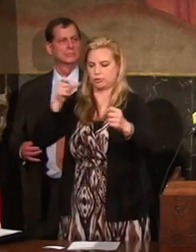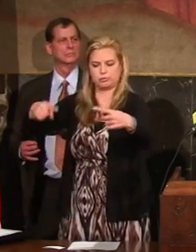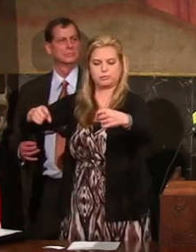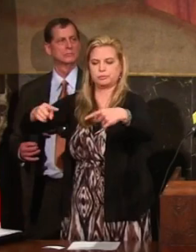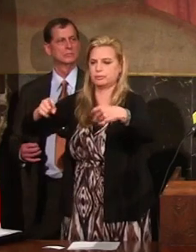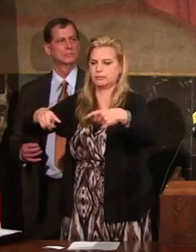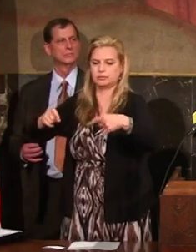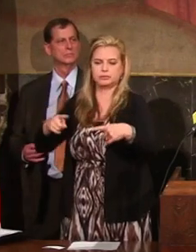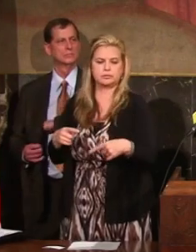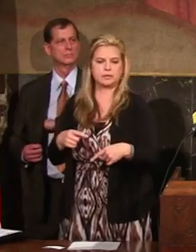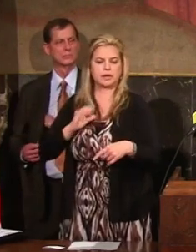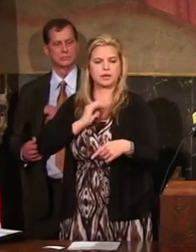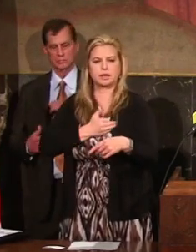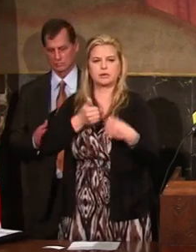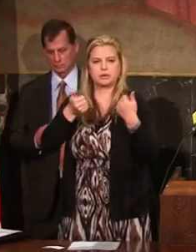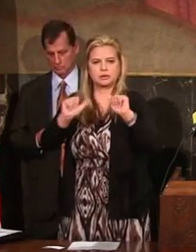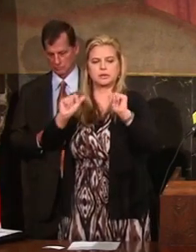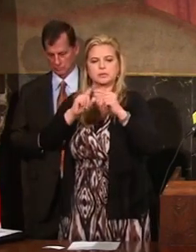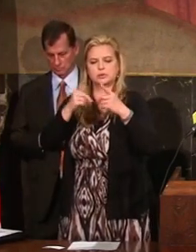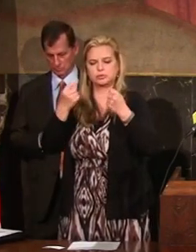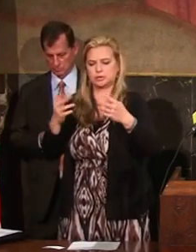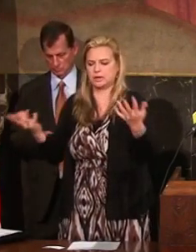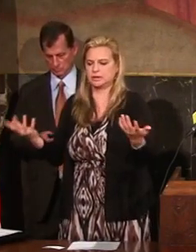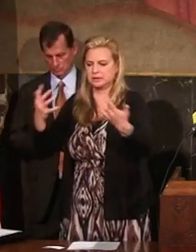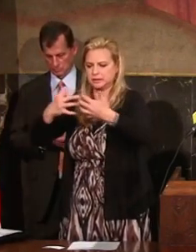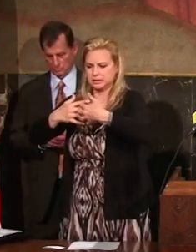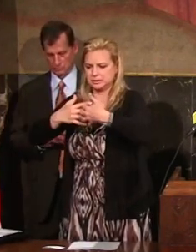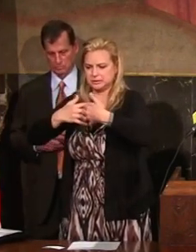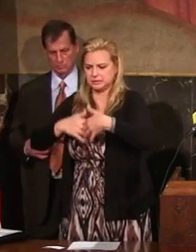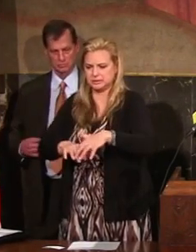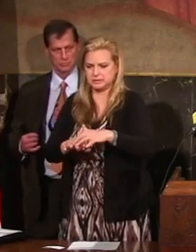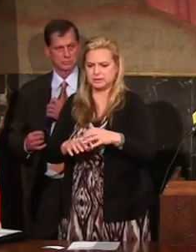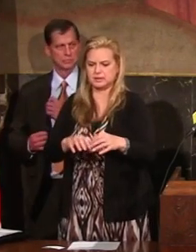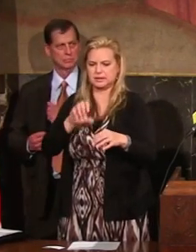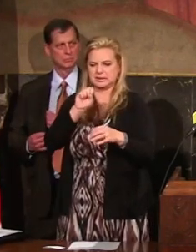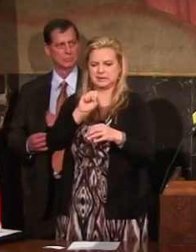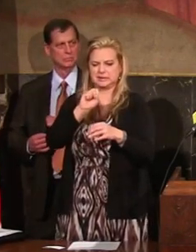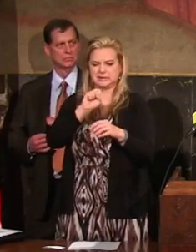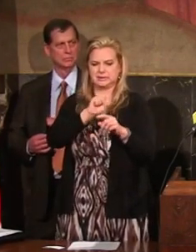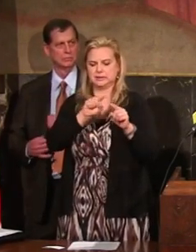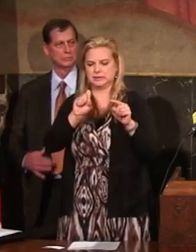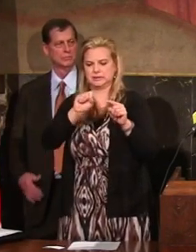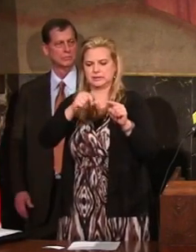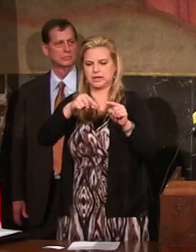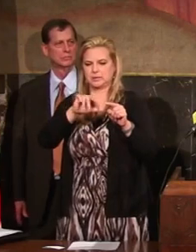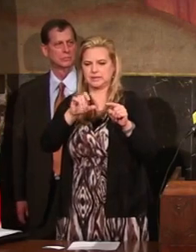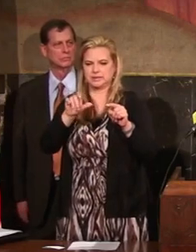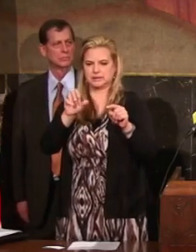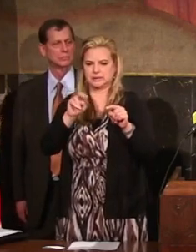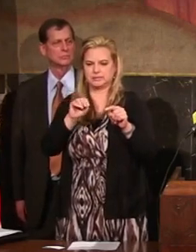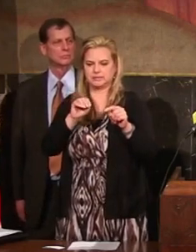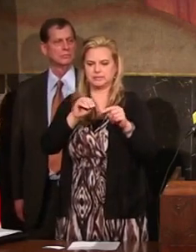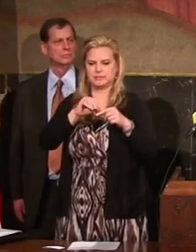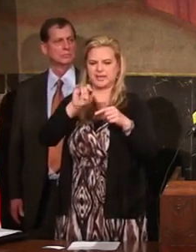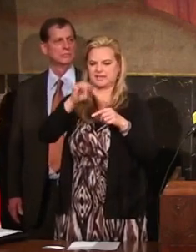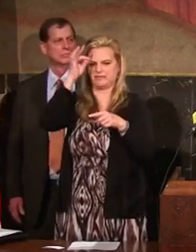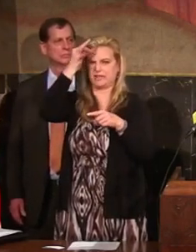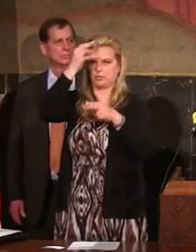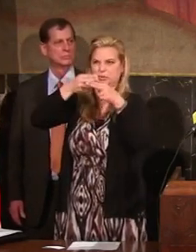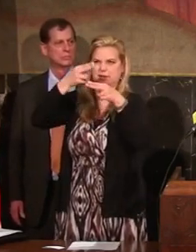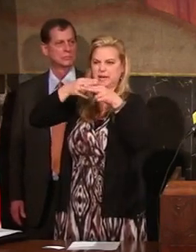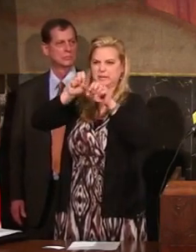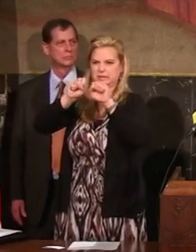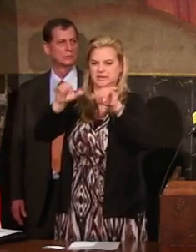try to do an integrated system and build a Saquiceva system for child welfare, which is the federal name for what we